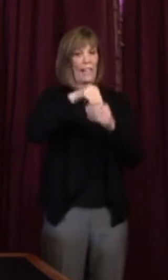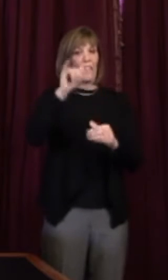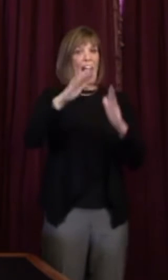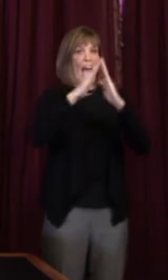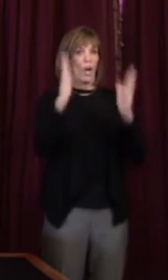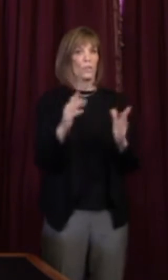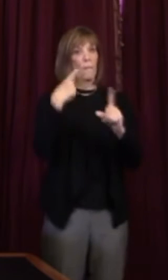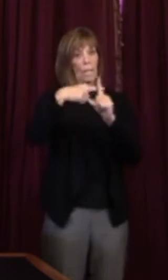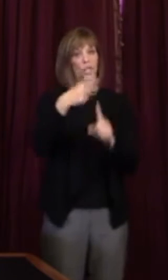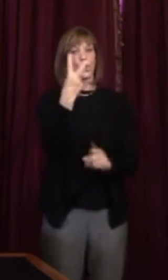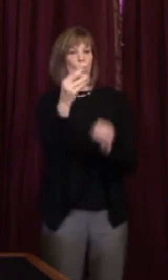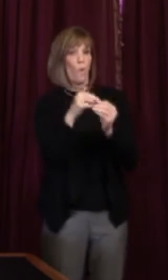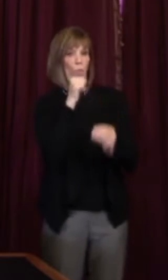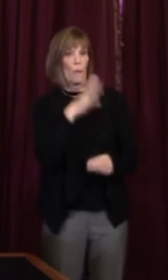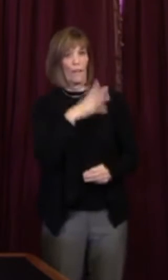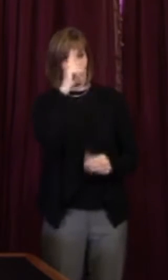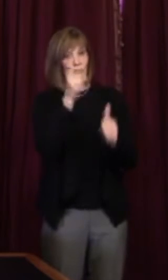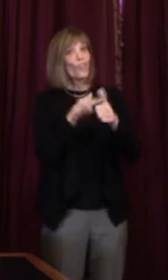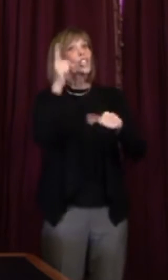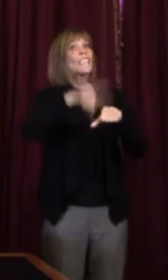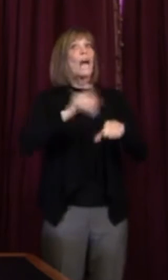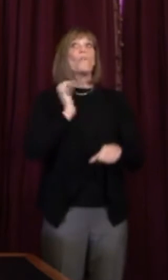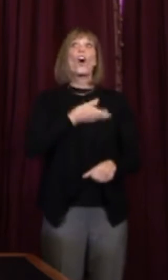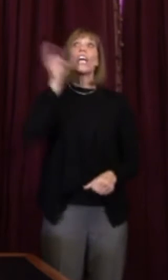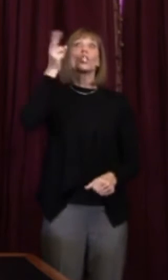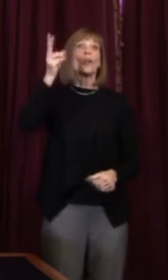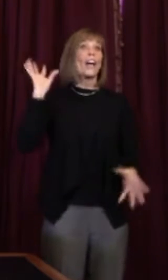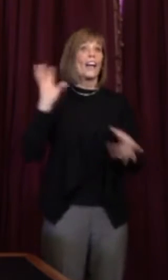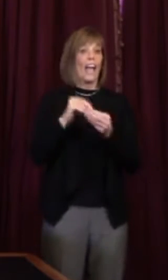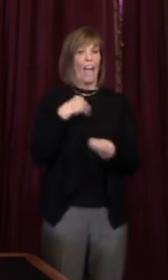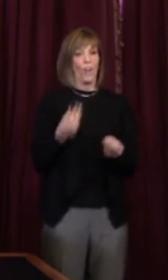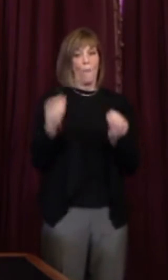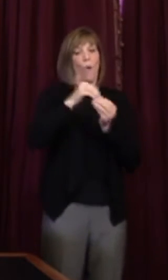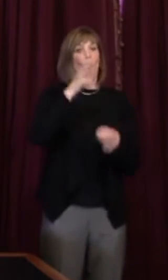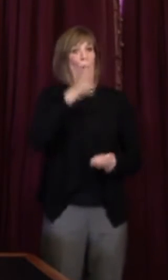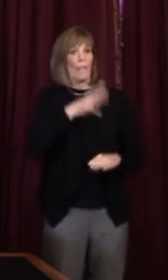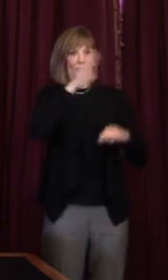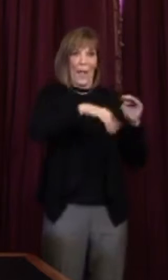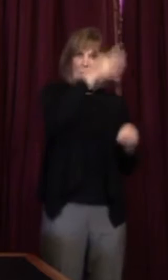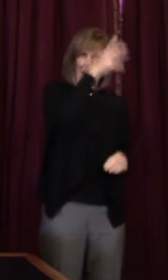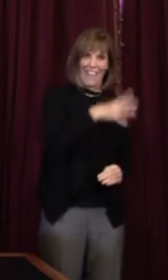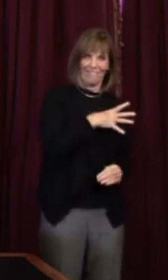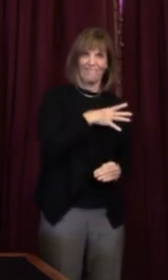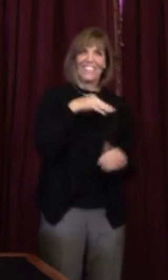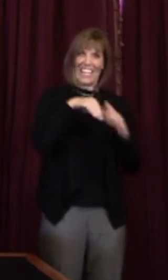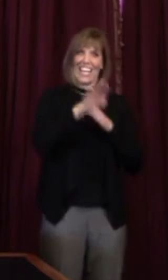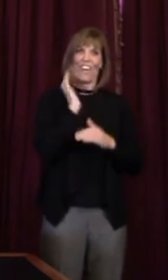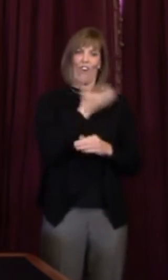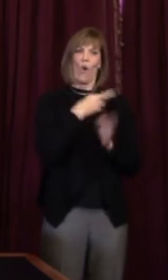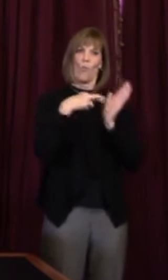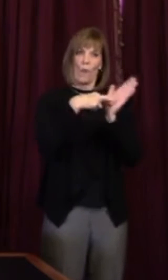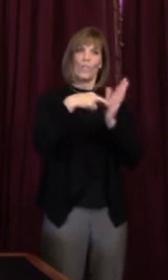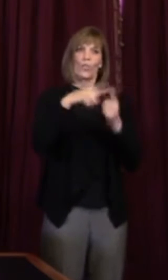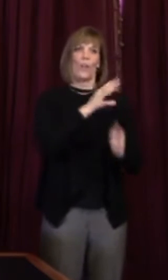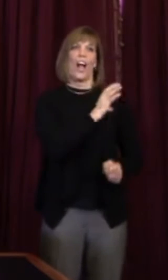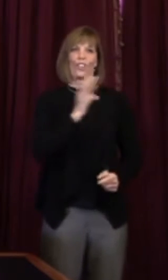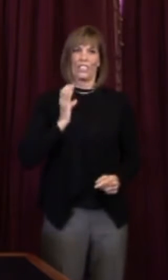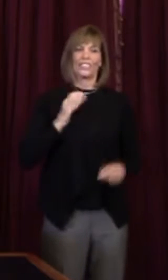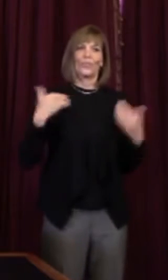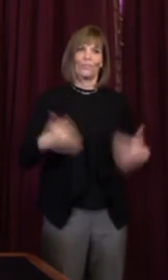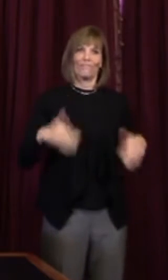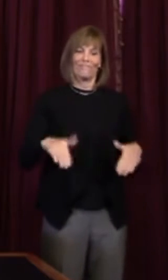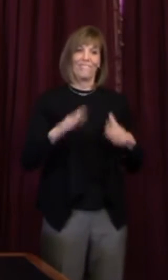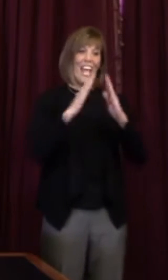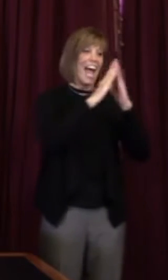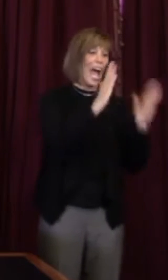two more women. For the first time in our history, we have more women than men in our delegation to Congress. Both